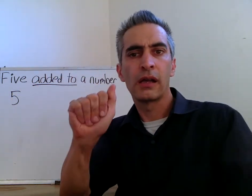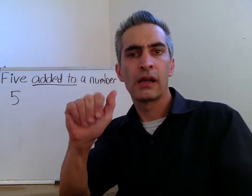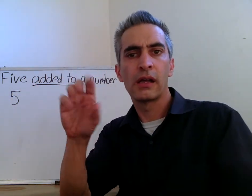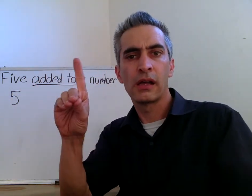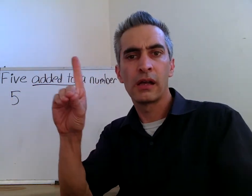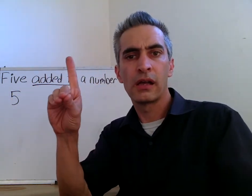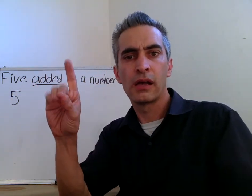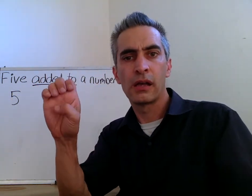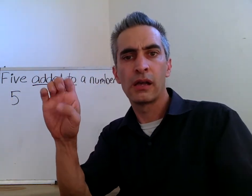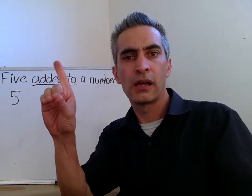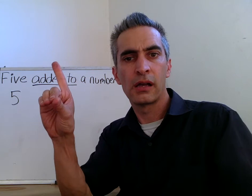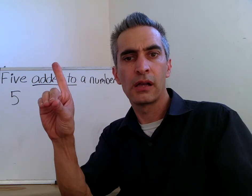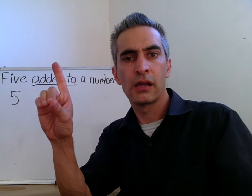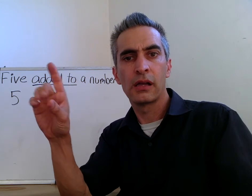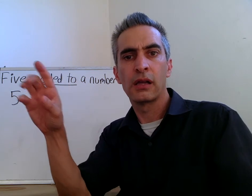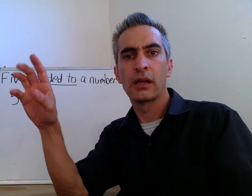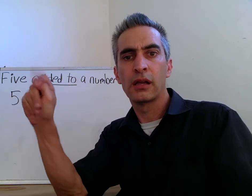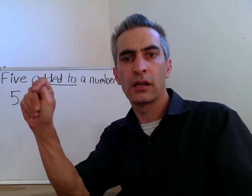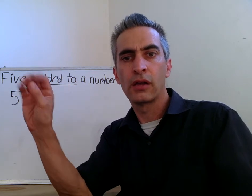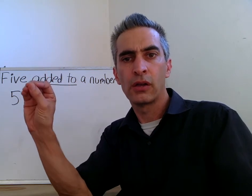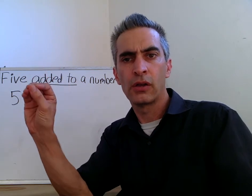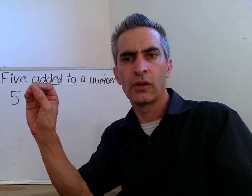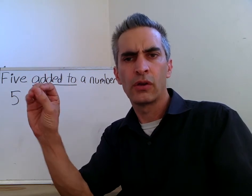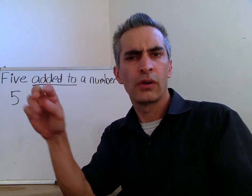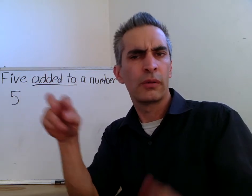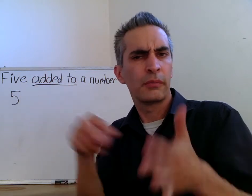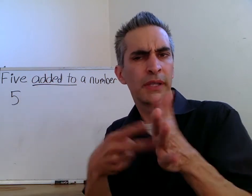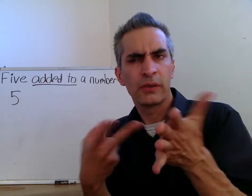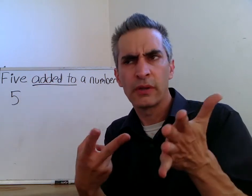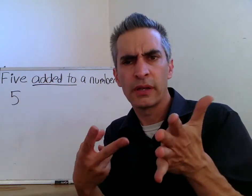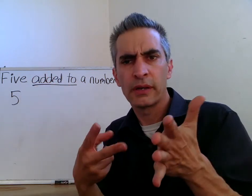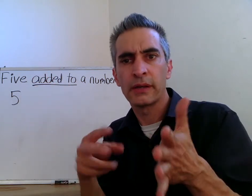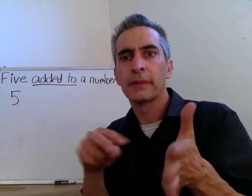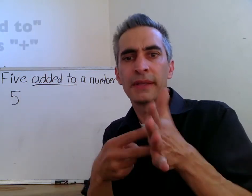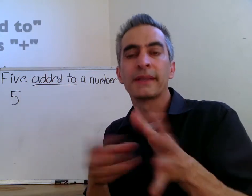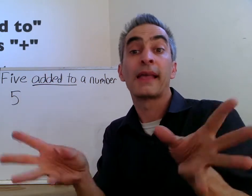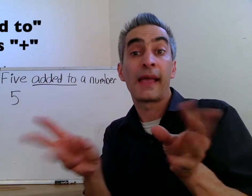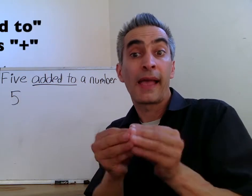Added to. What does added to mean?